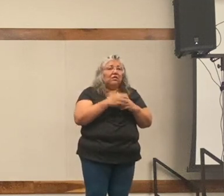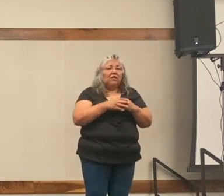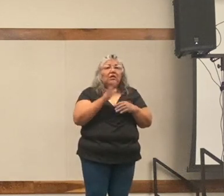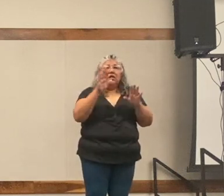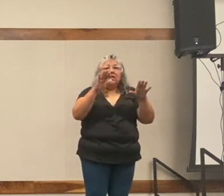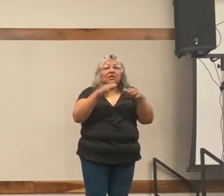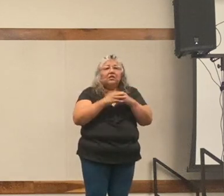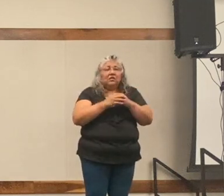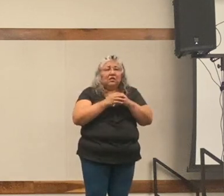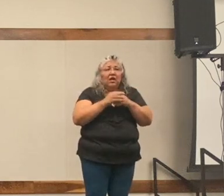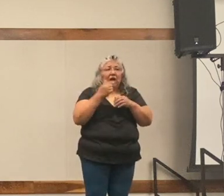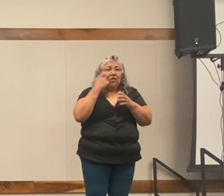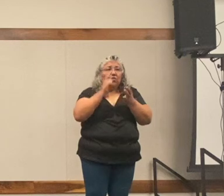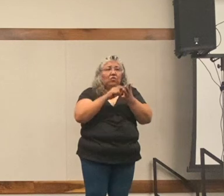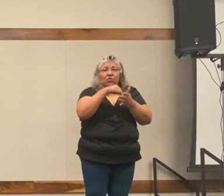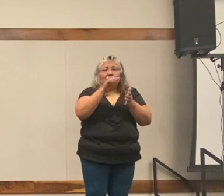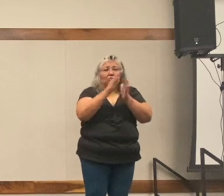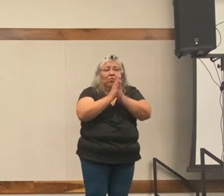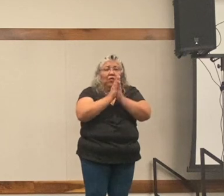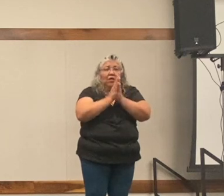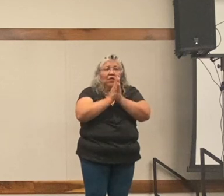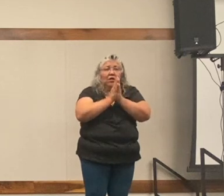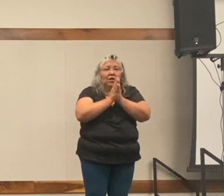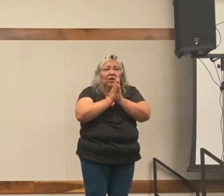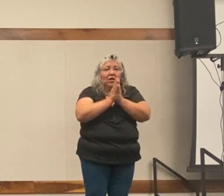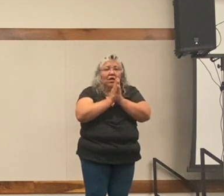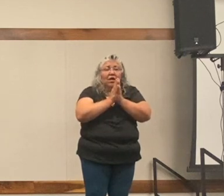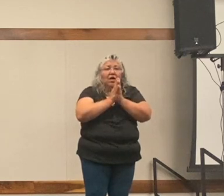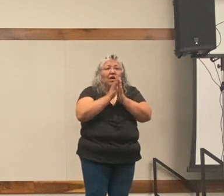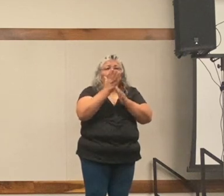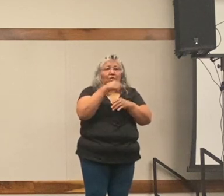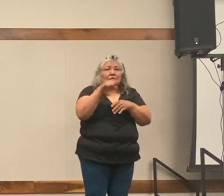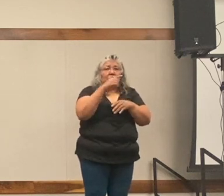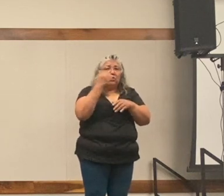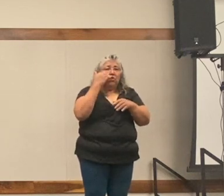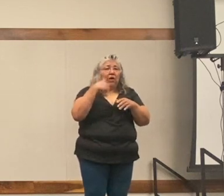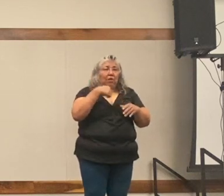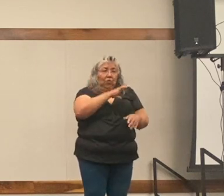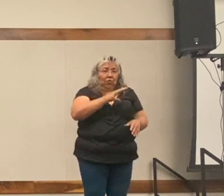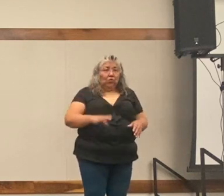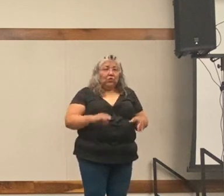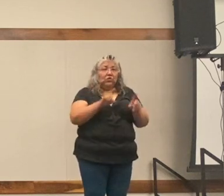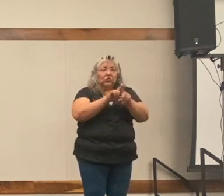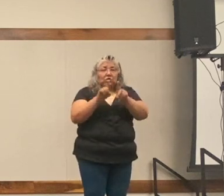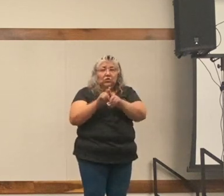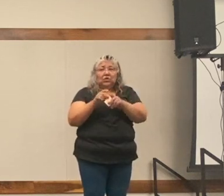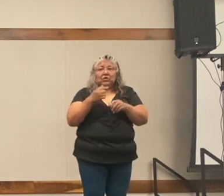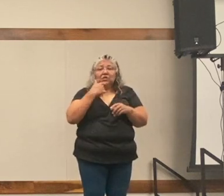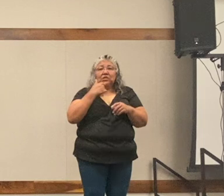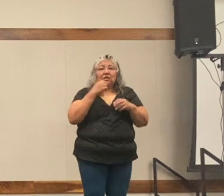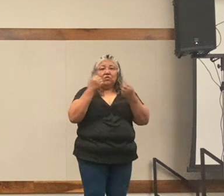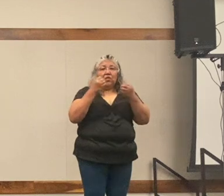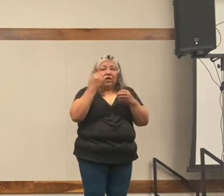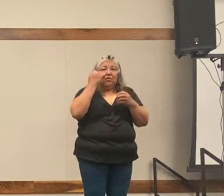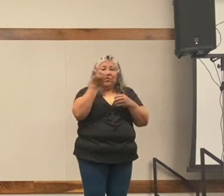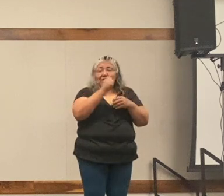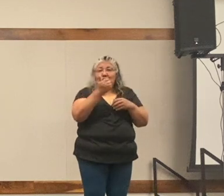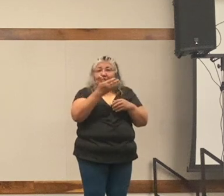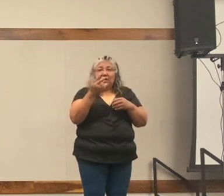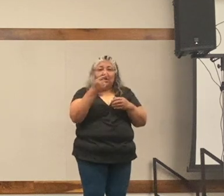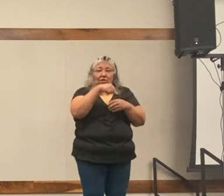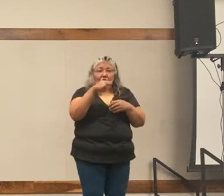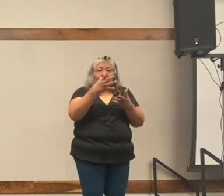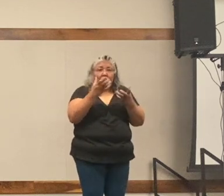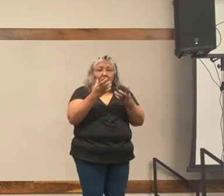listen, I noticed that you guys were praying. And she says, I want you to know that I'm a Christian too. And she says, so if there's anything that you